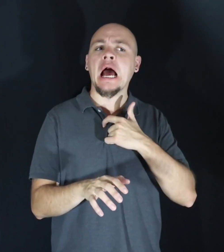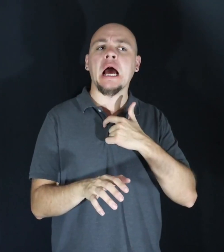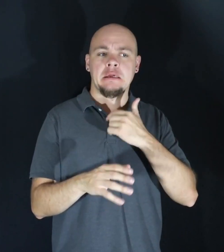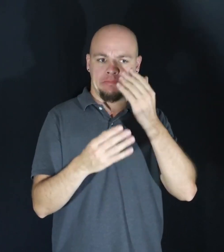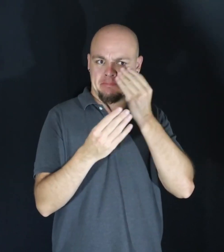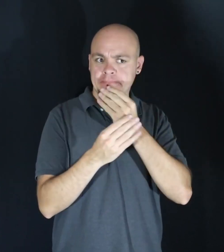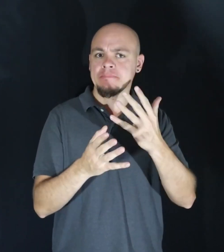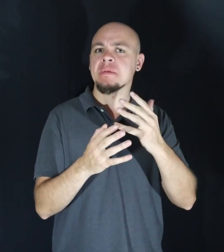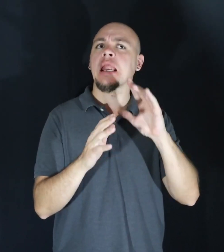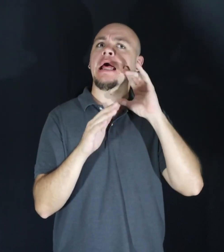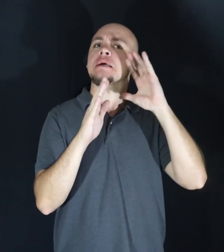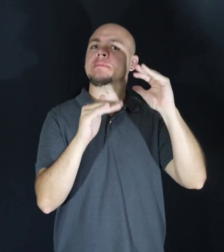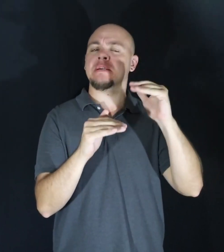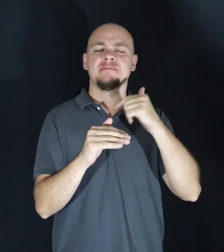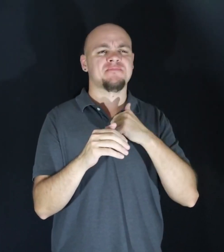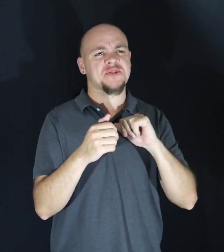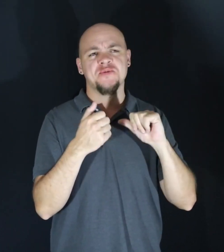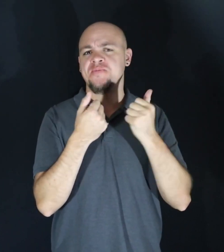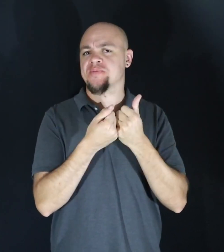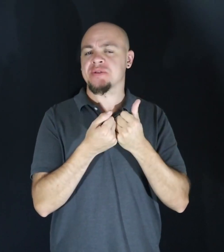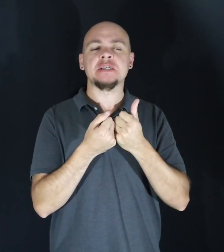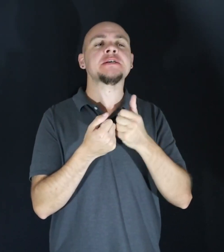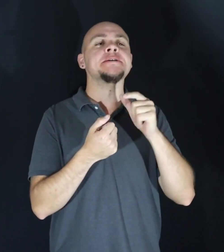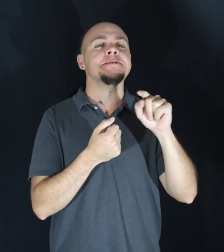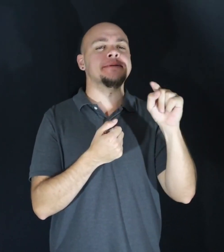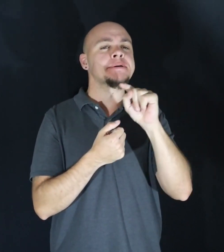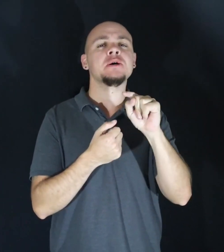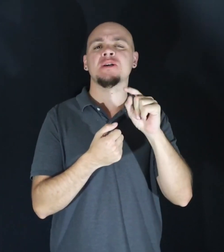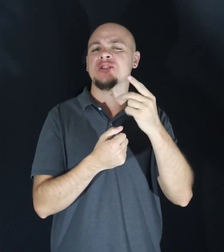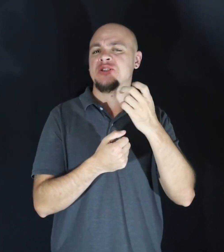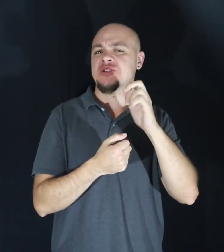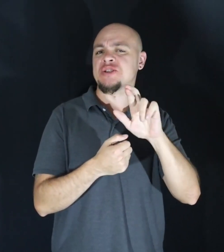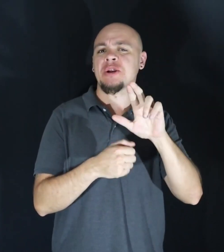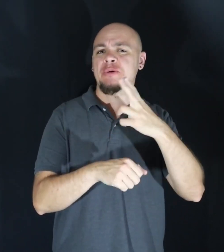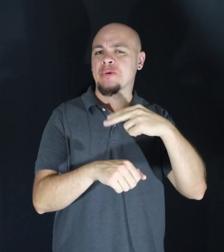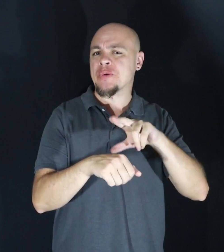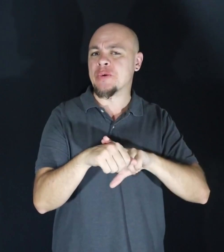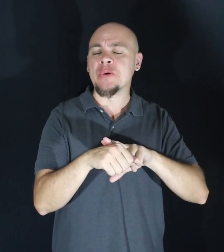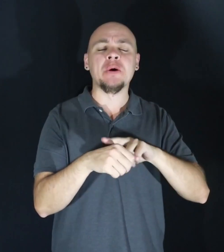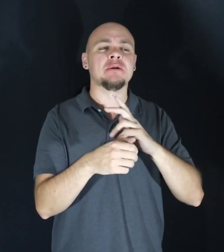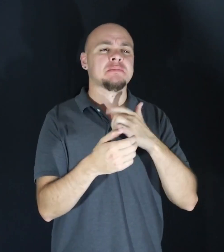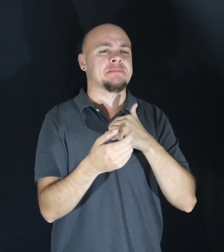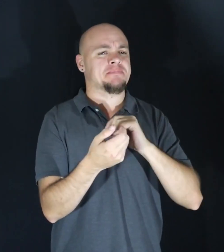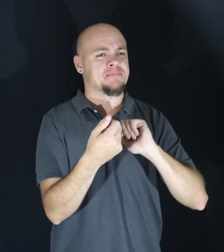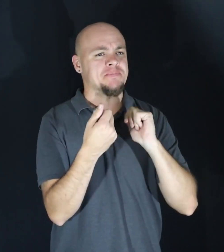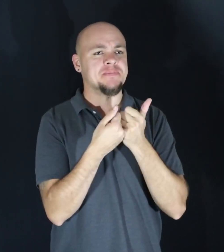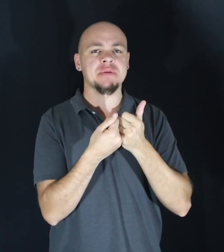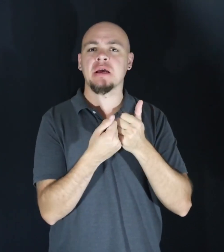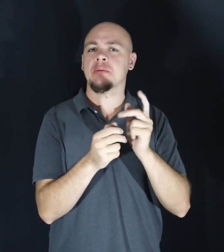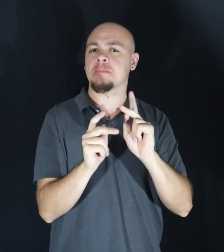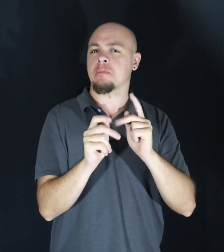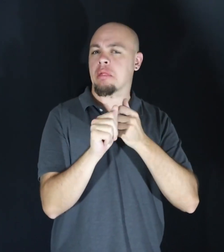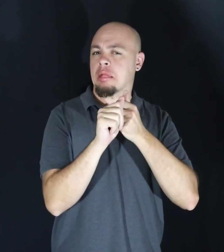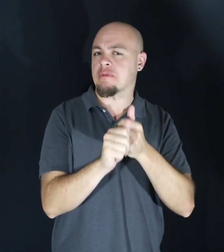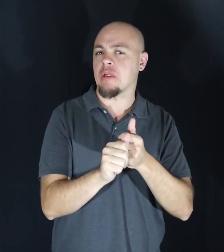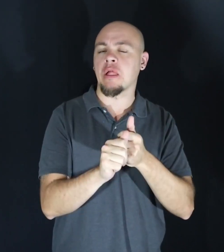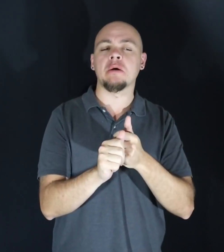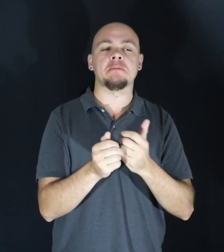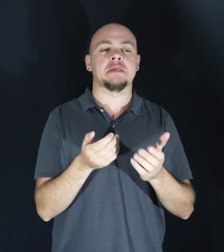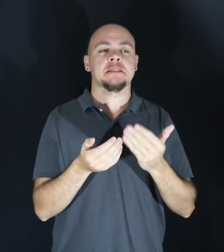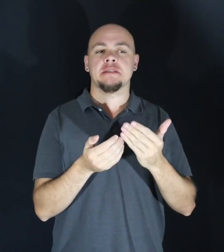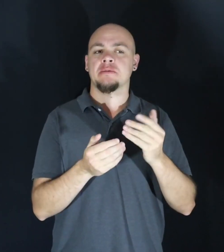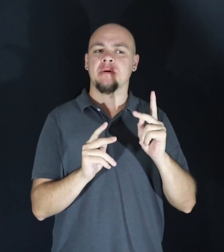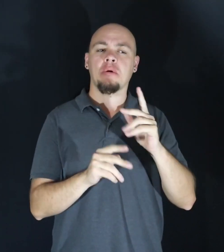expectation, challenging gender norms, creating space for myself and others who might follow. Others less likely to speak